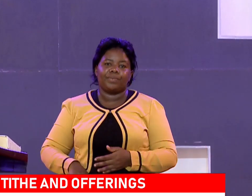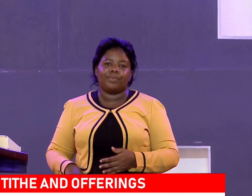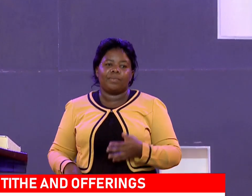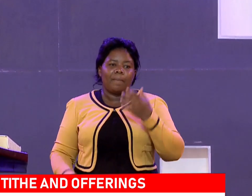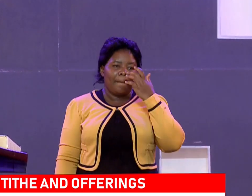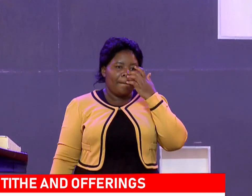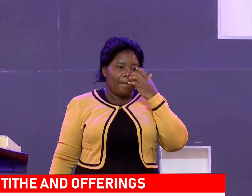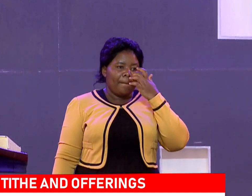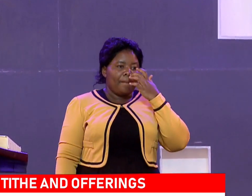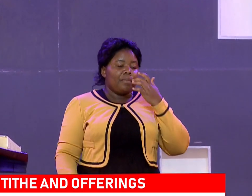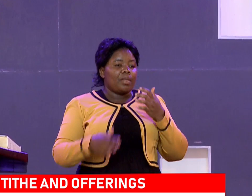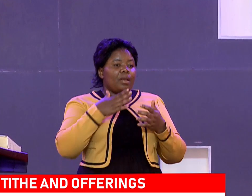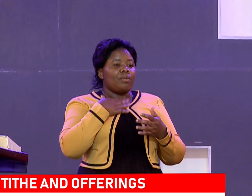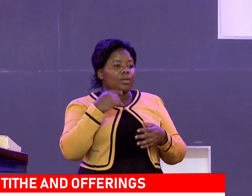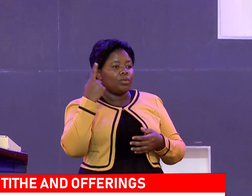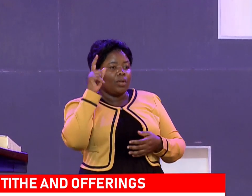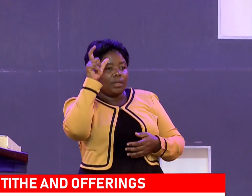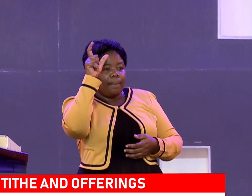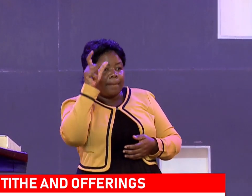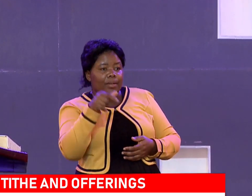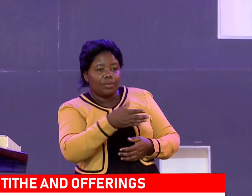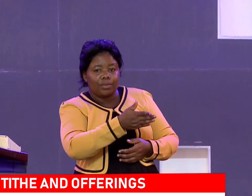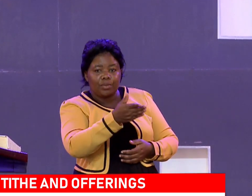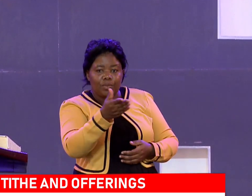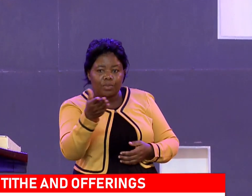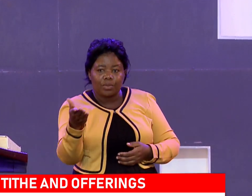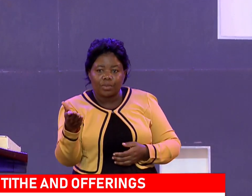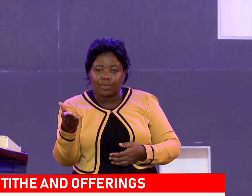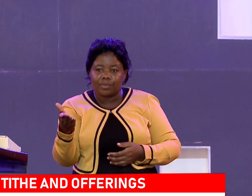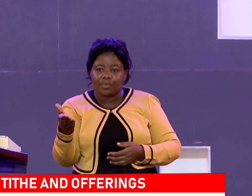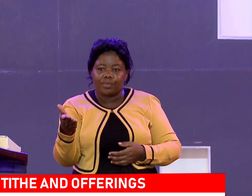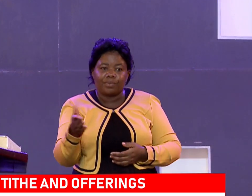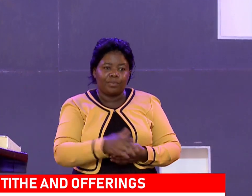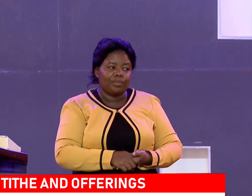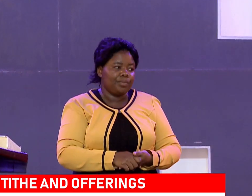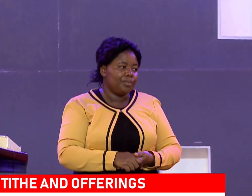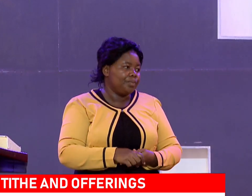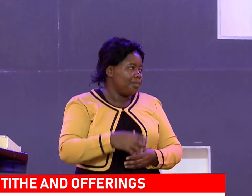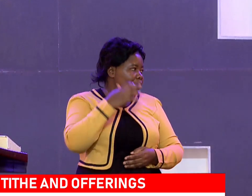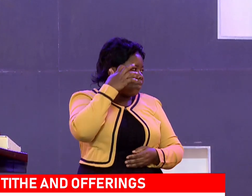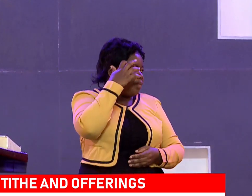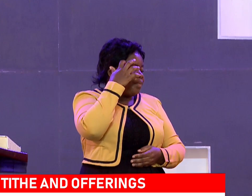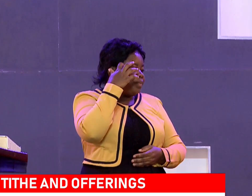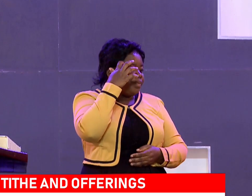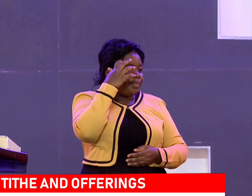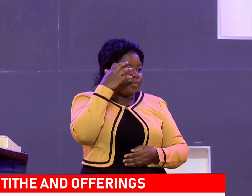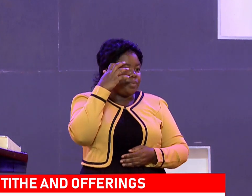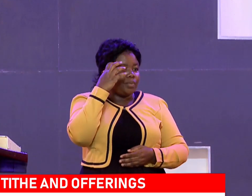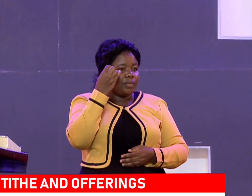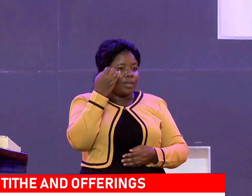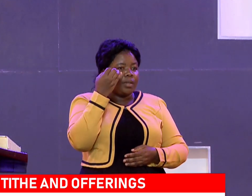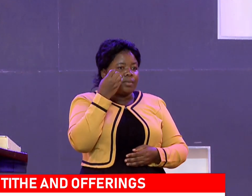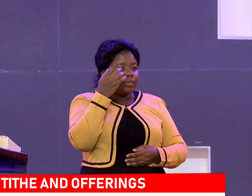the Lord. Mukibina kubasagala mugambe nti bawadde ba online wokawa bawo kumwe aina ye